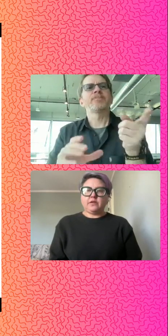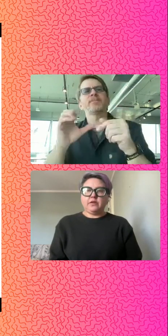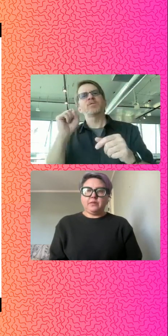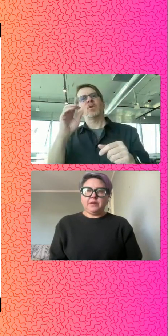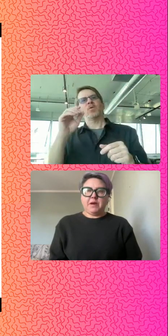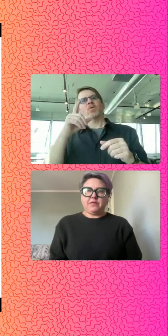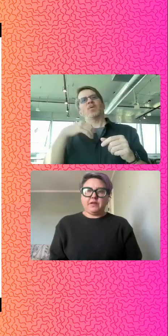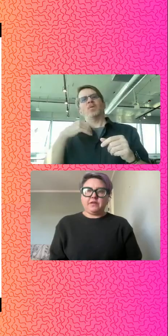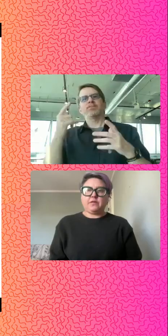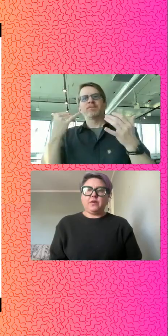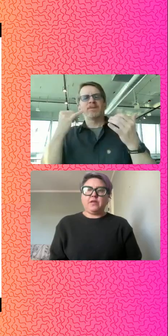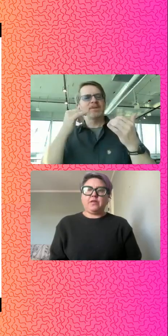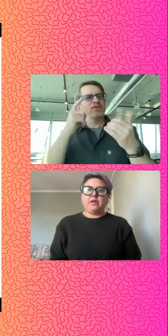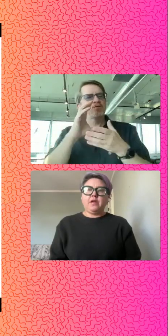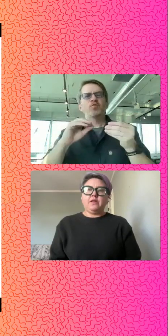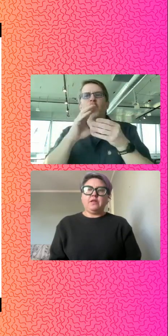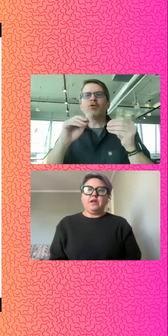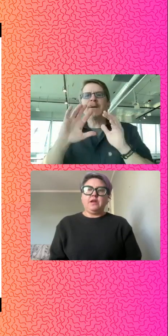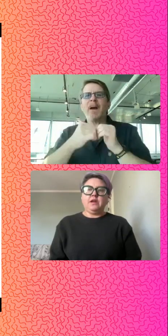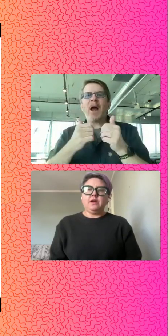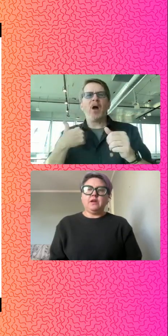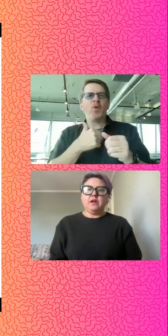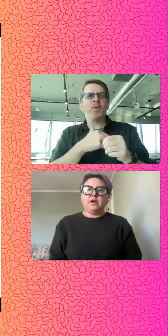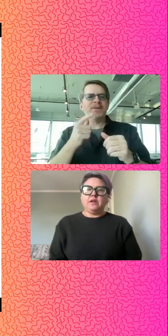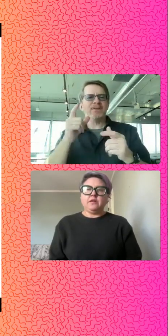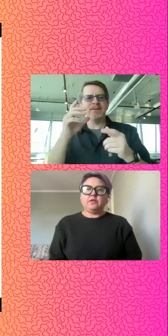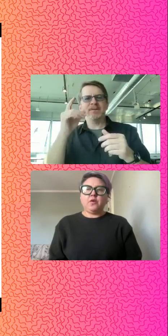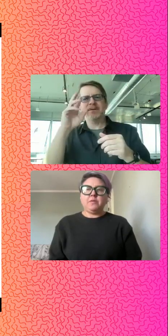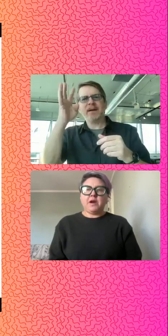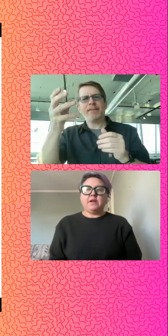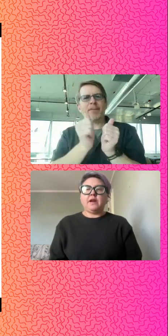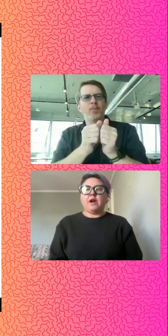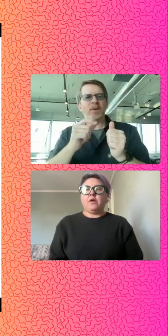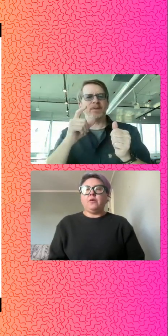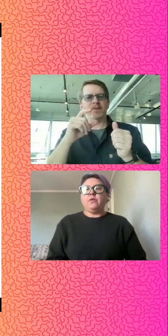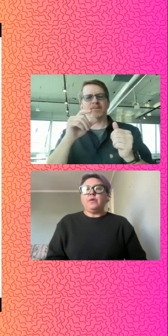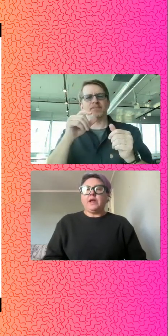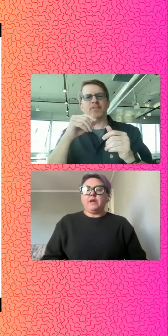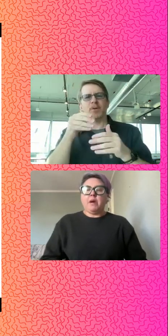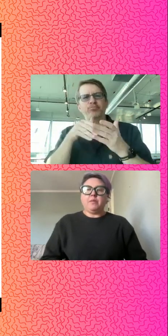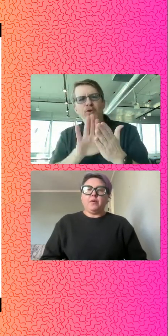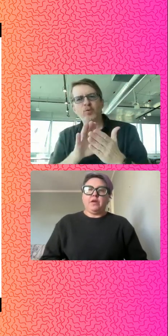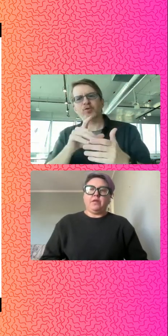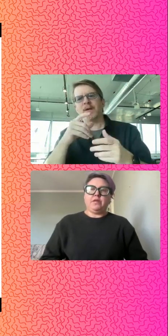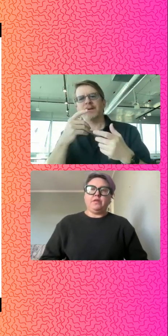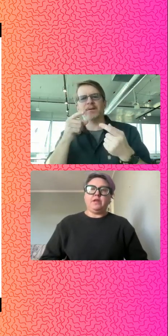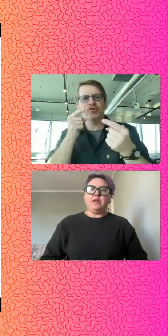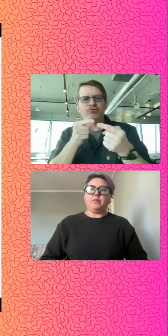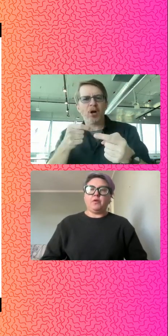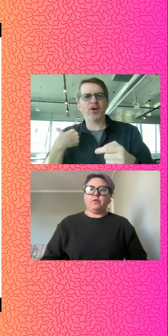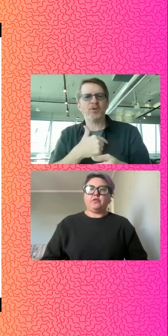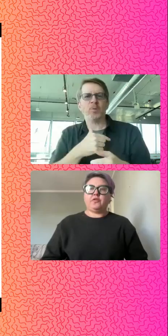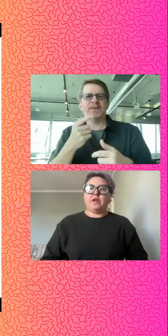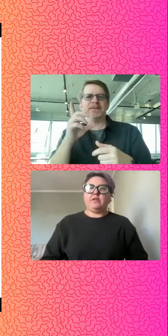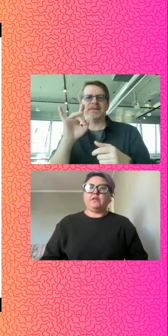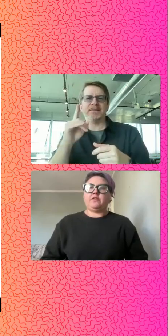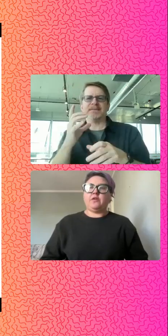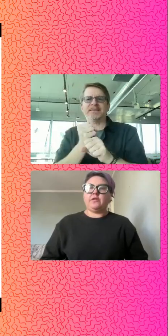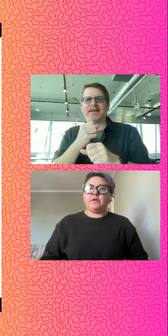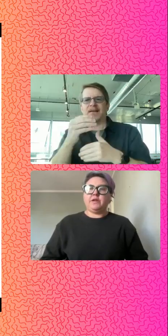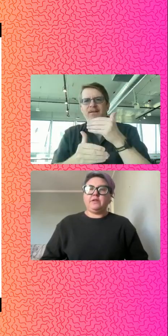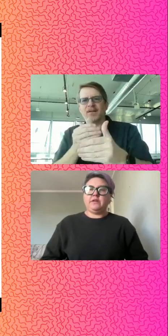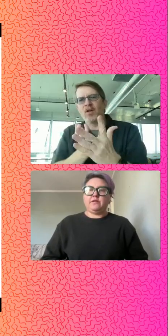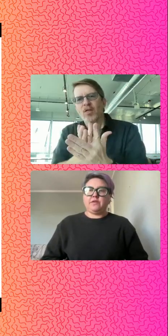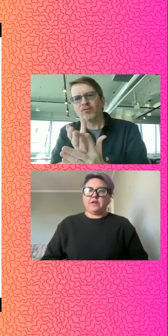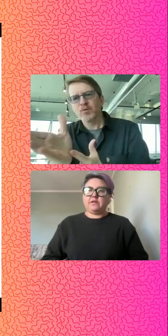So I talked a little bit about this with the the story behind how we came up with the approach and the